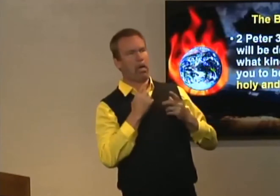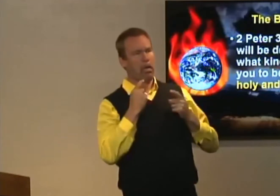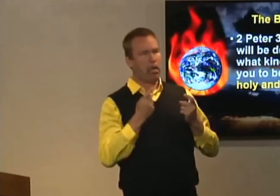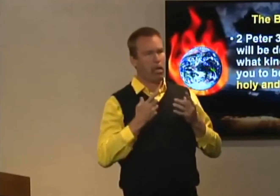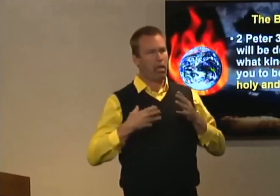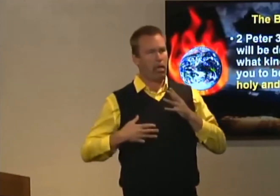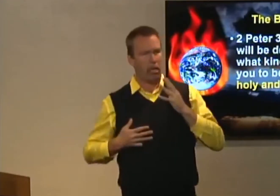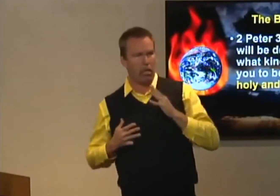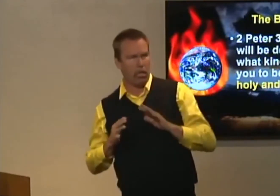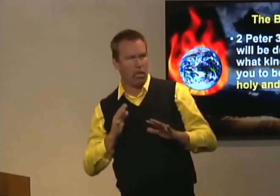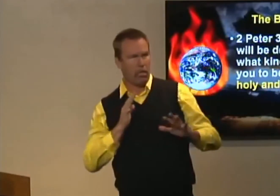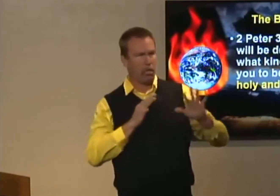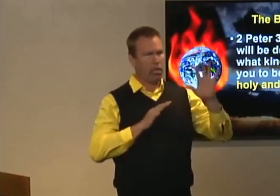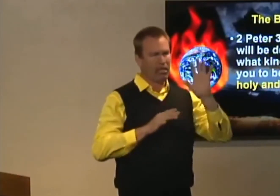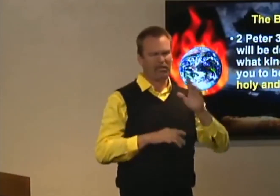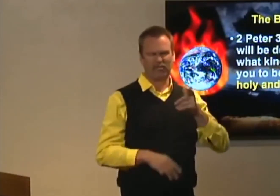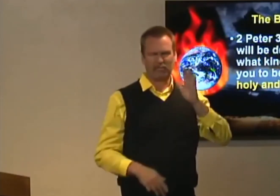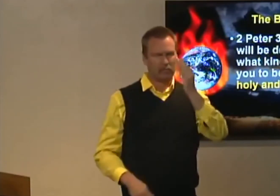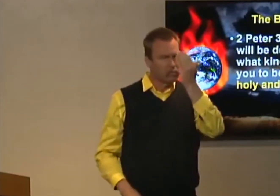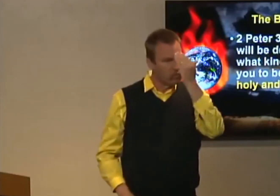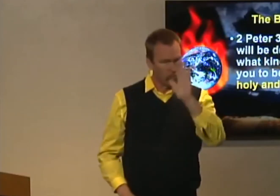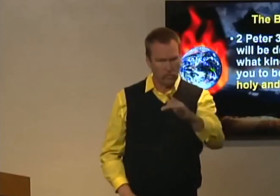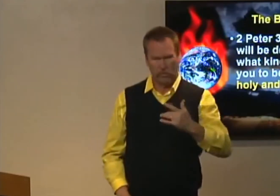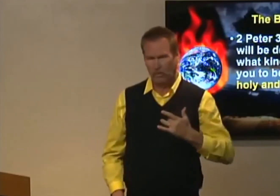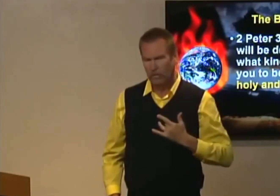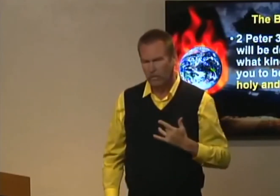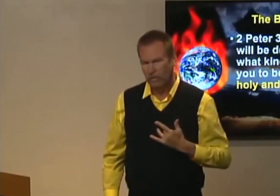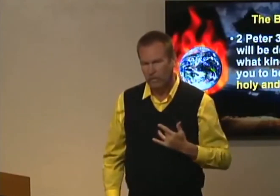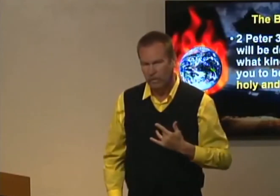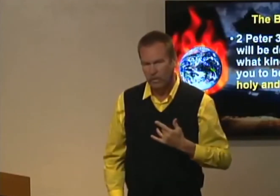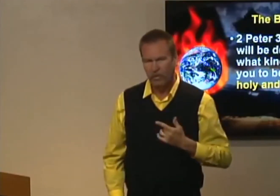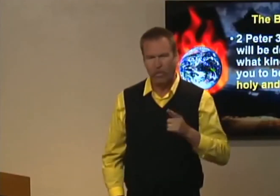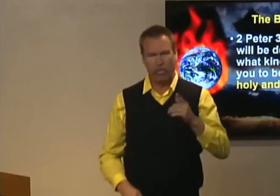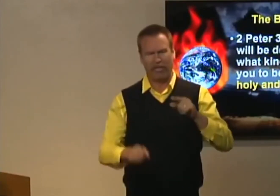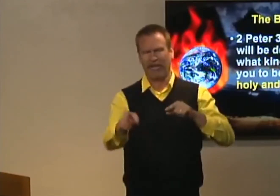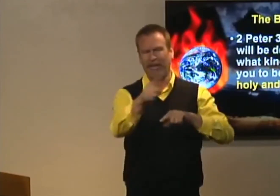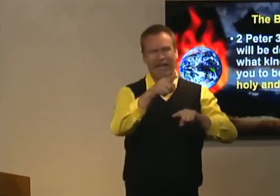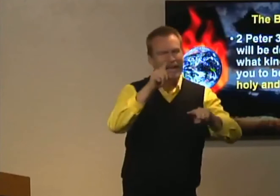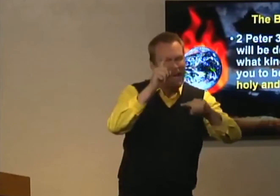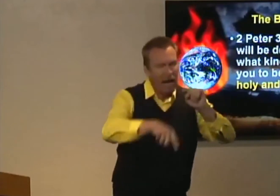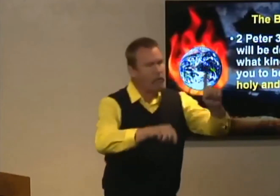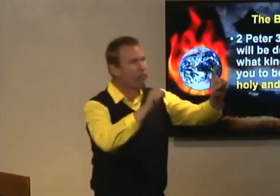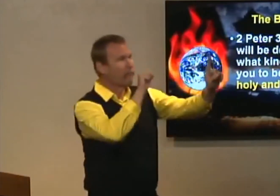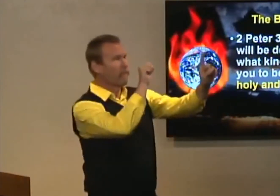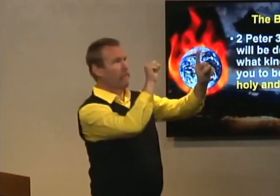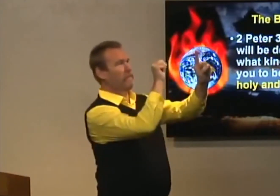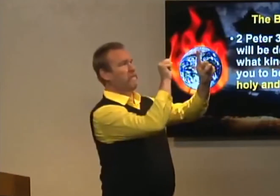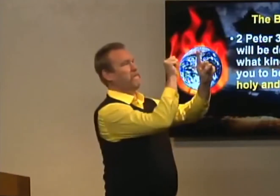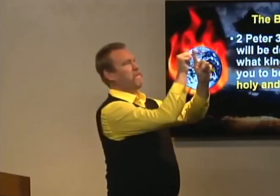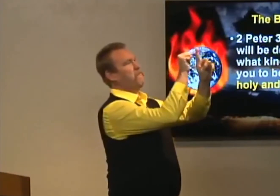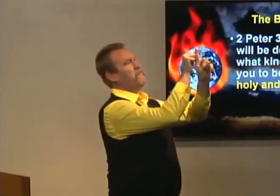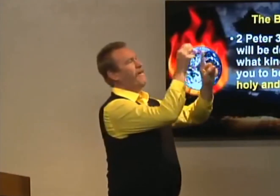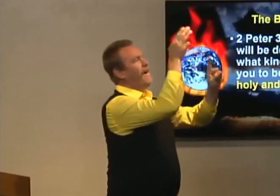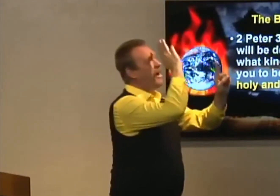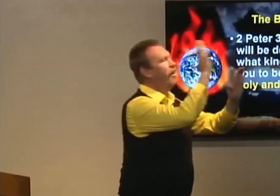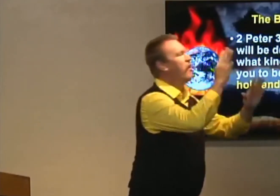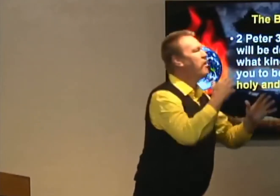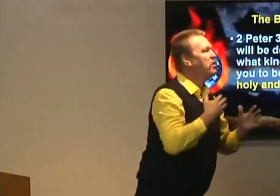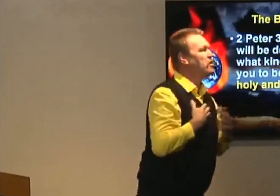don't play with God. Don't think you can play with God and be a sinner. God knows your heart. And you cannot